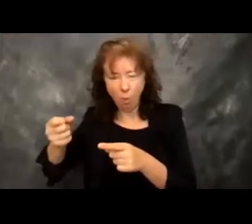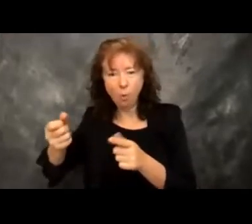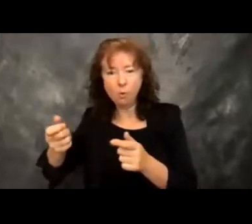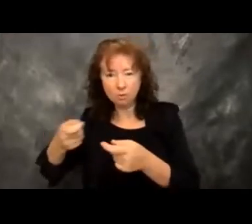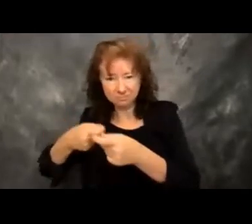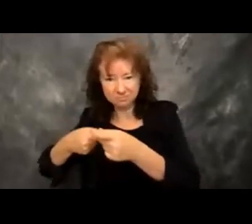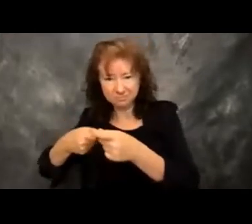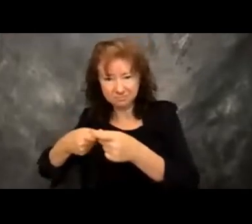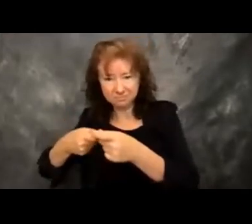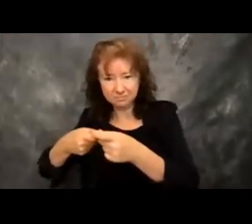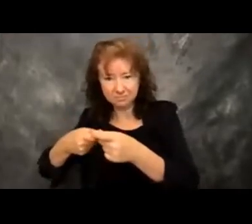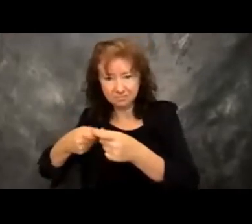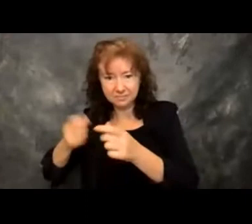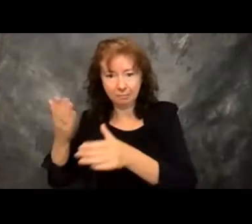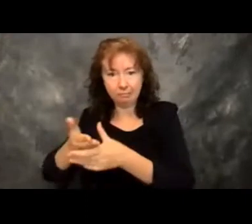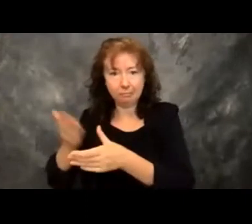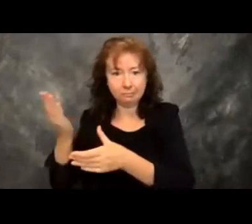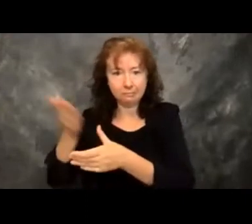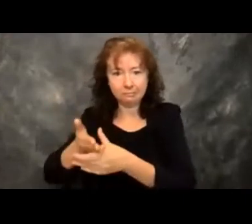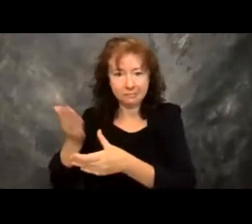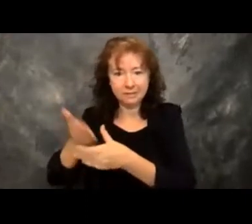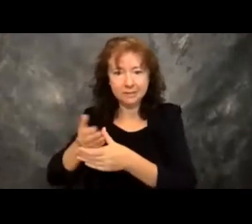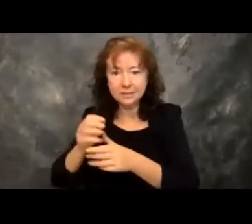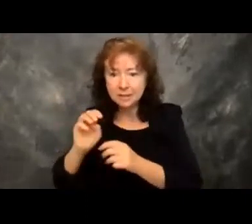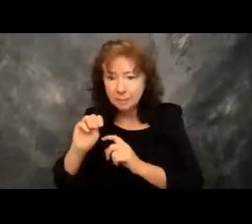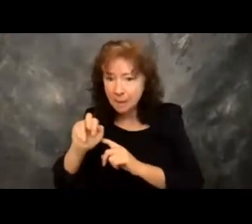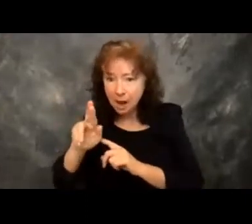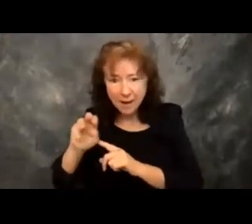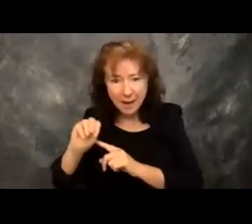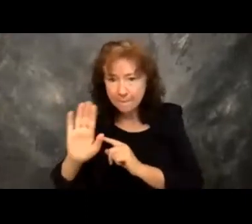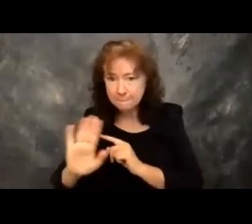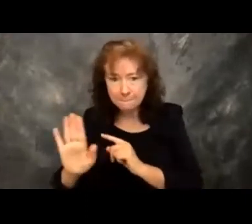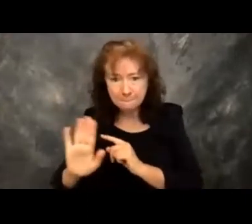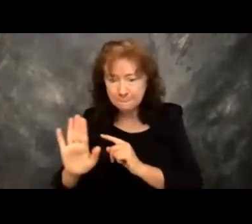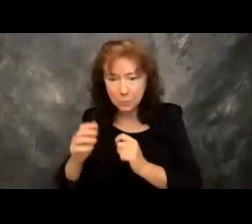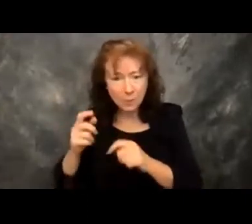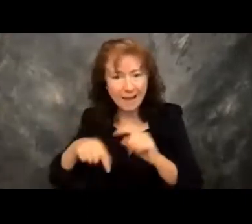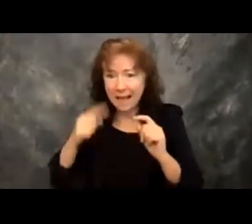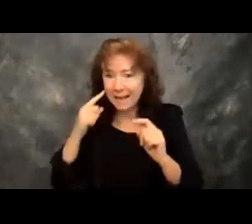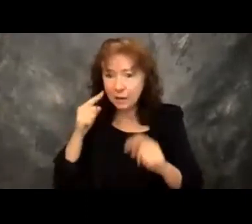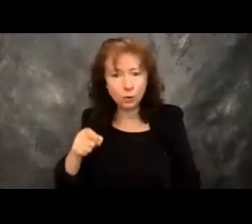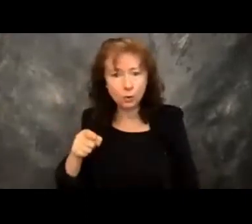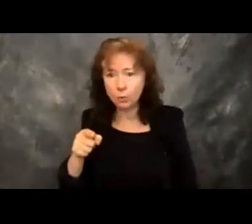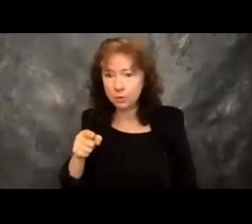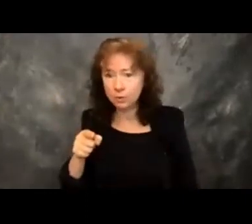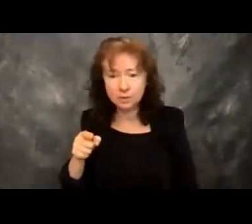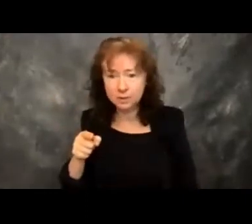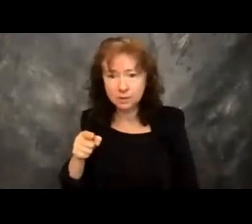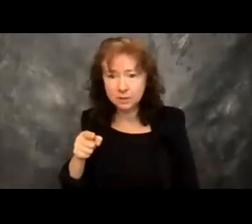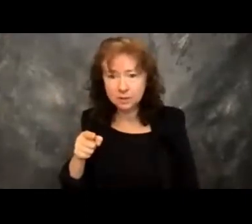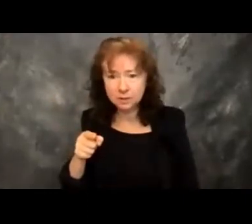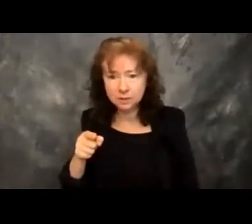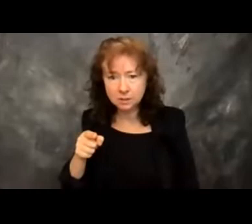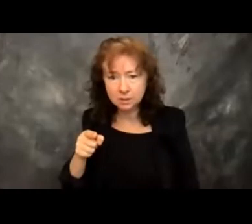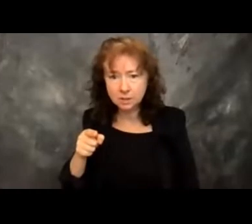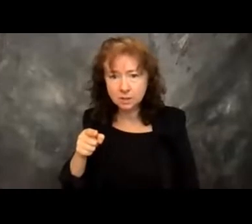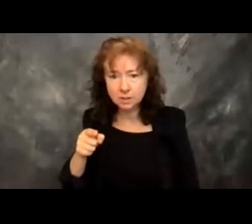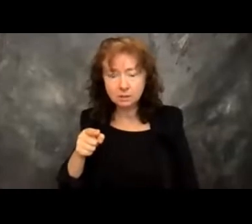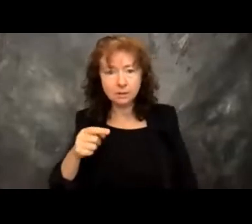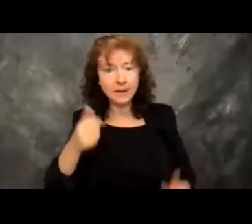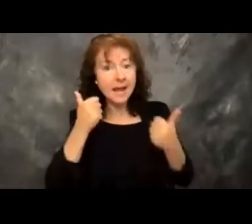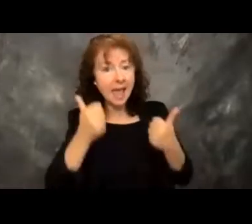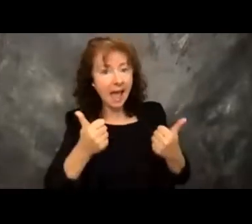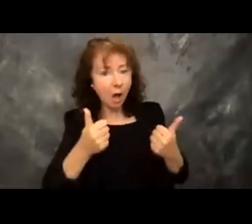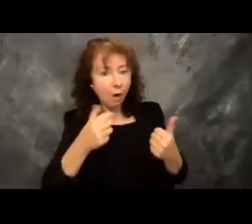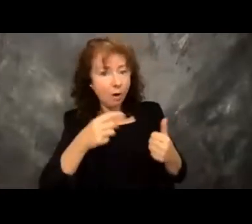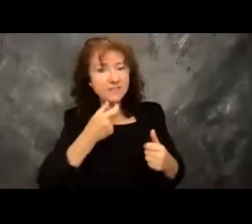Mariam, I think we do not hear you very well right now. Can you try again? Oh, okay. Can you hear me now? Now